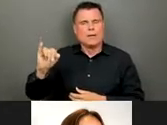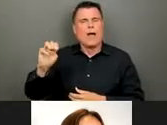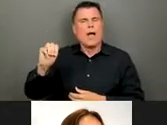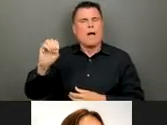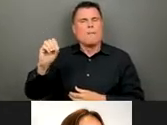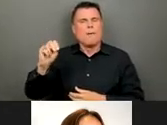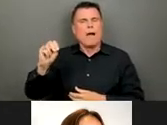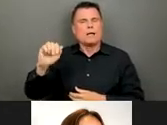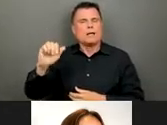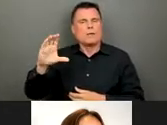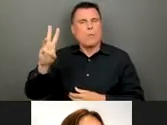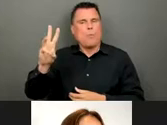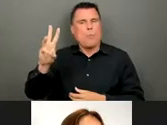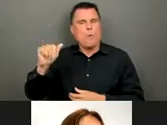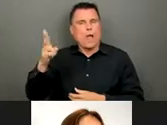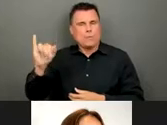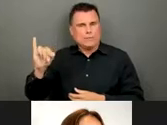Seta, over to you now.